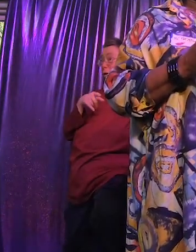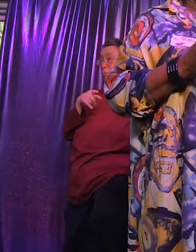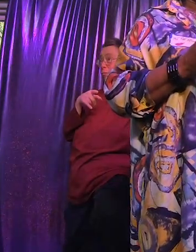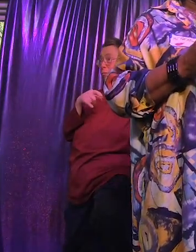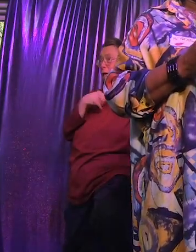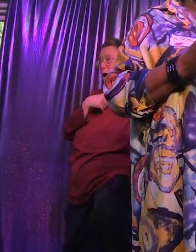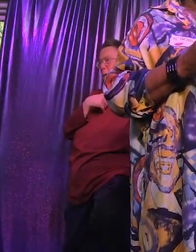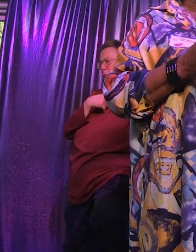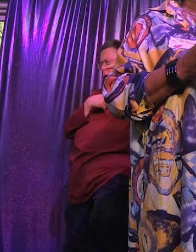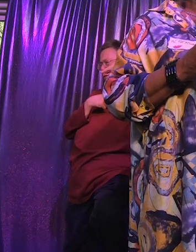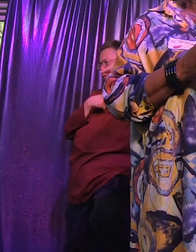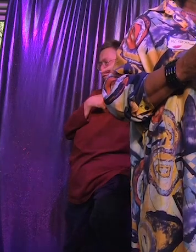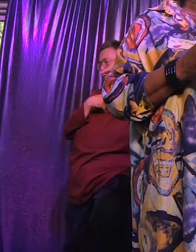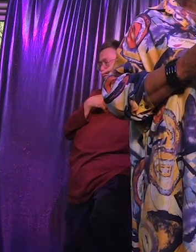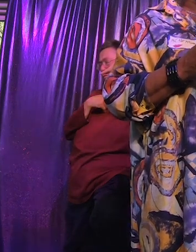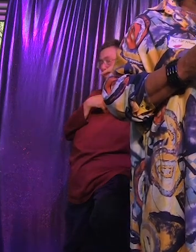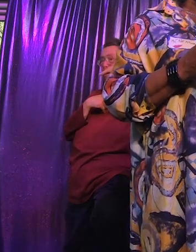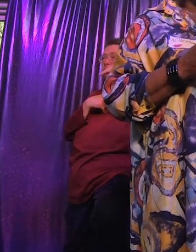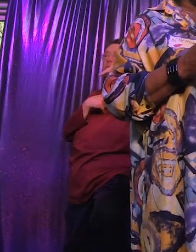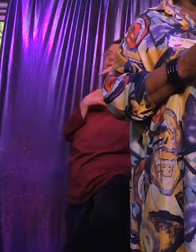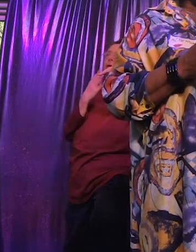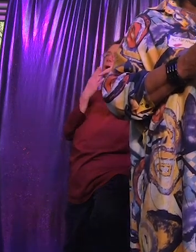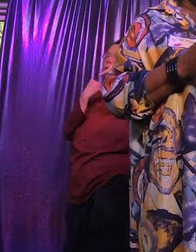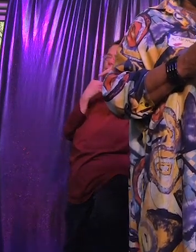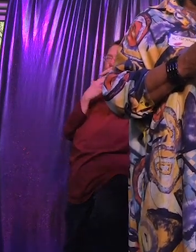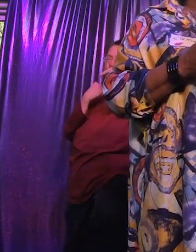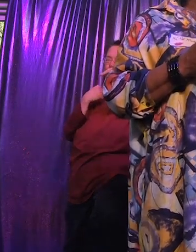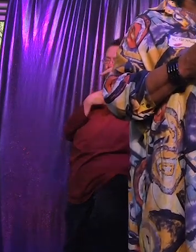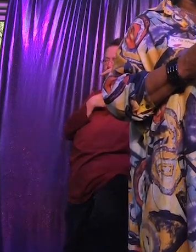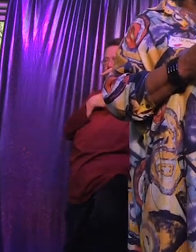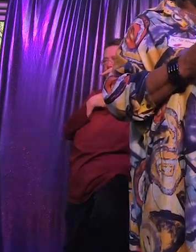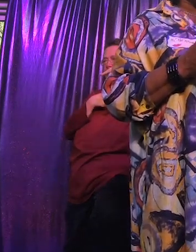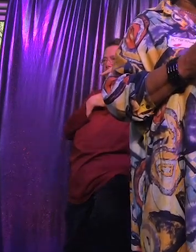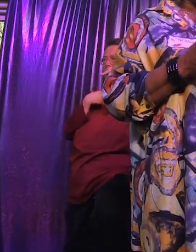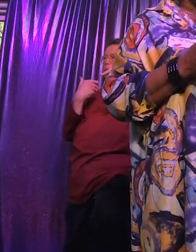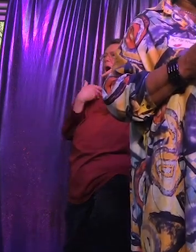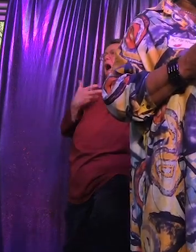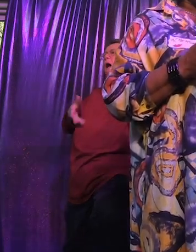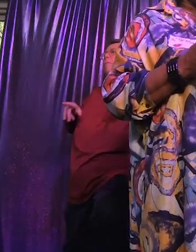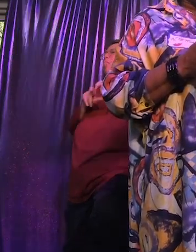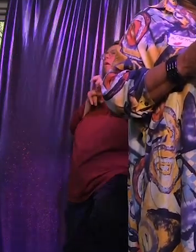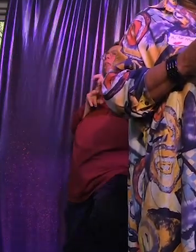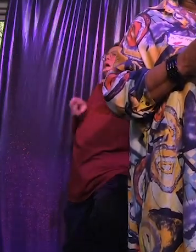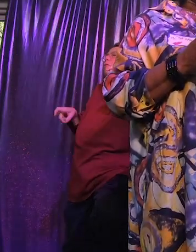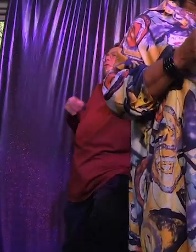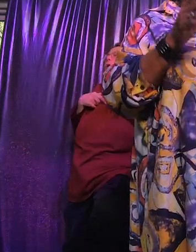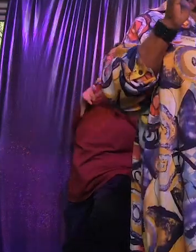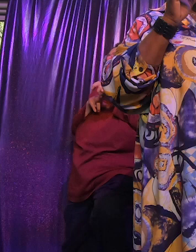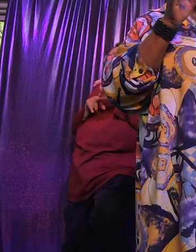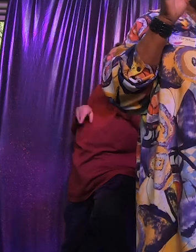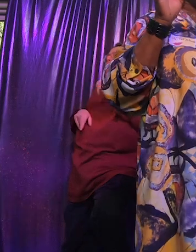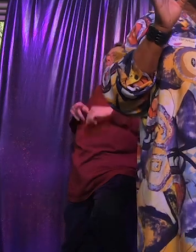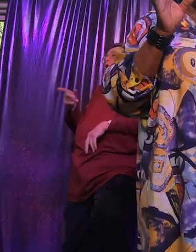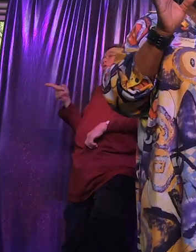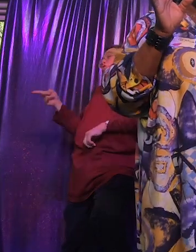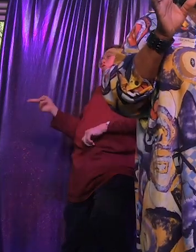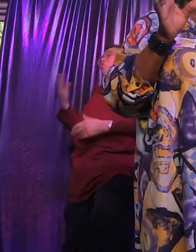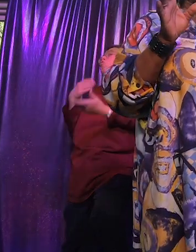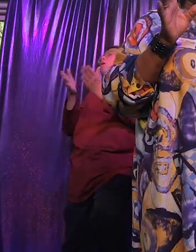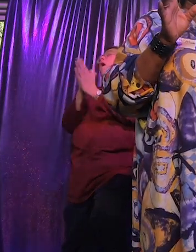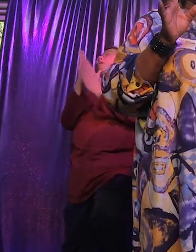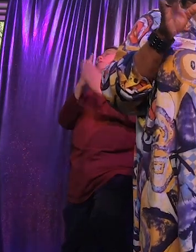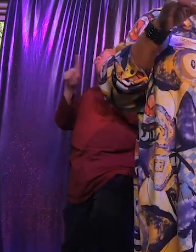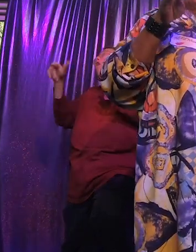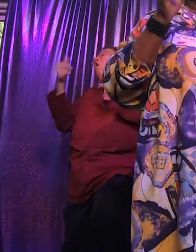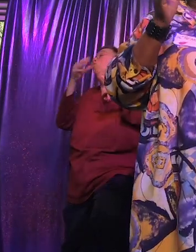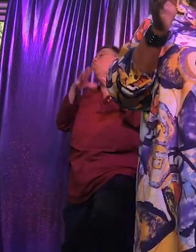I looked at you and said, honey, I am in the closet. But you may ask some of the other